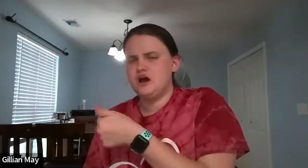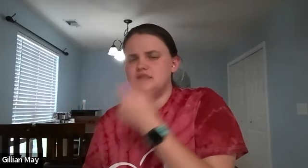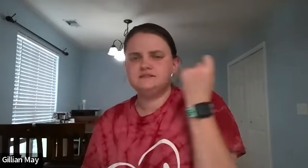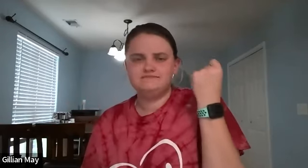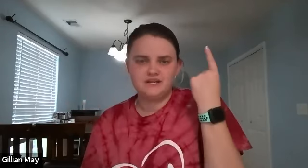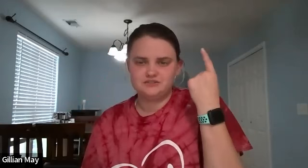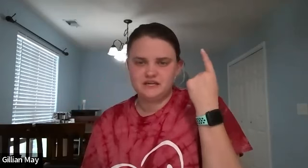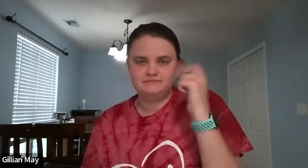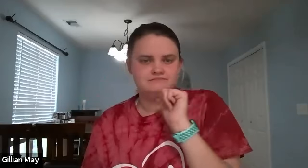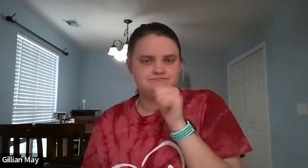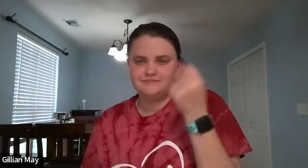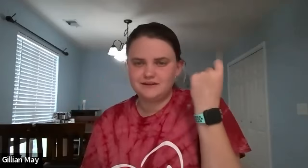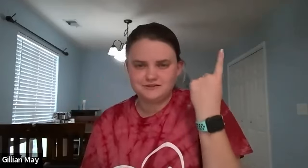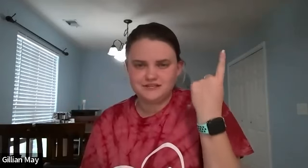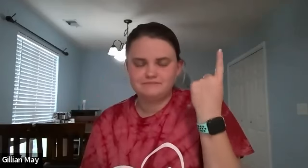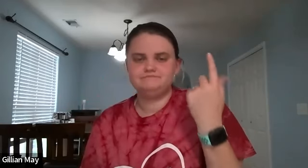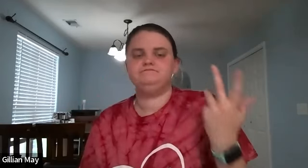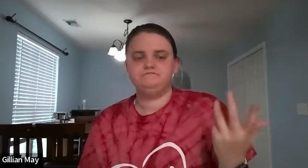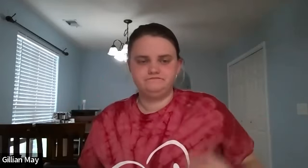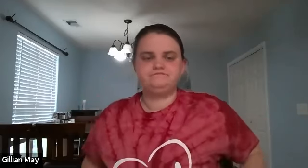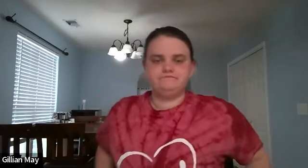not understand, not understand.